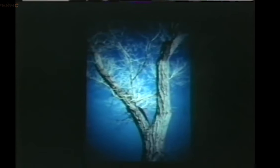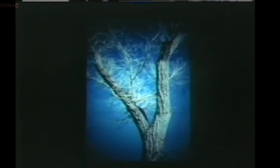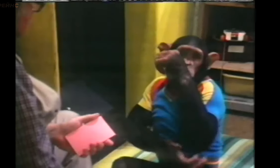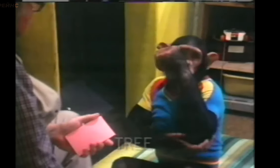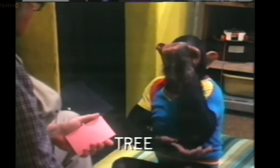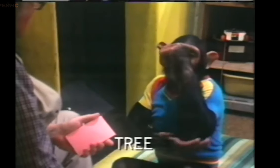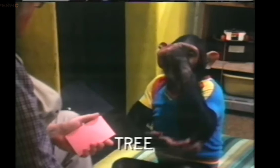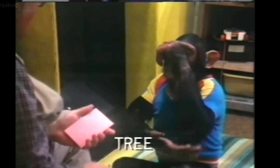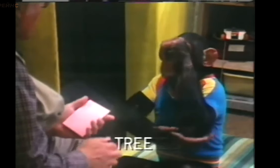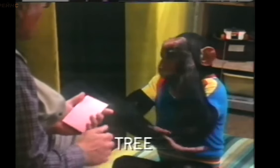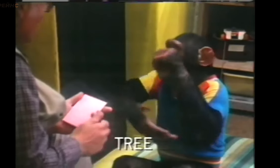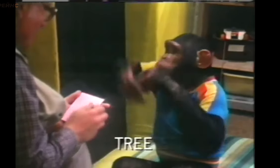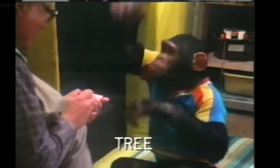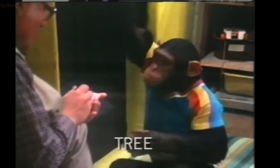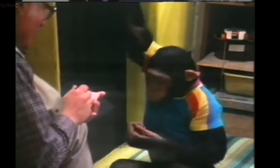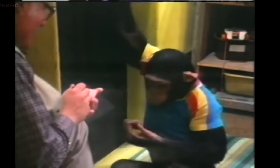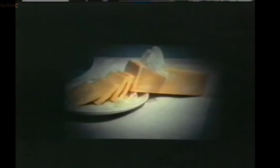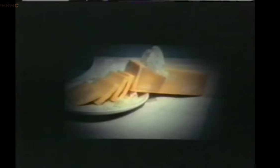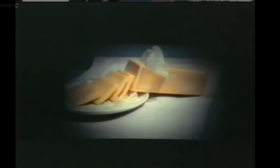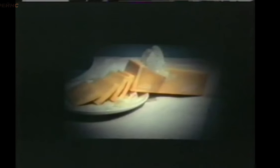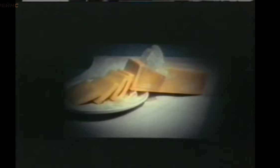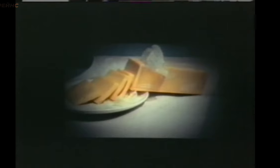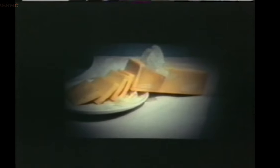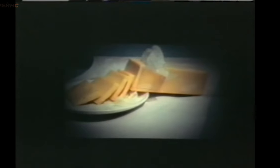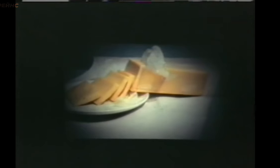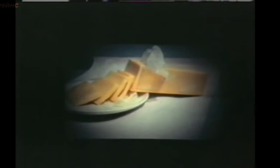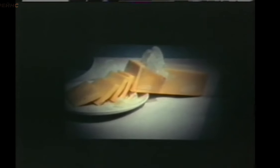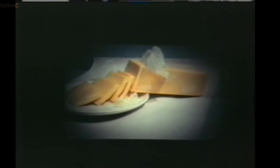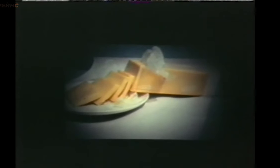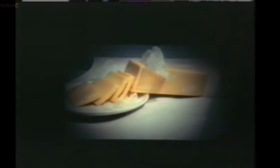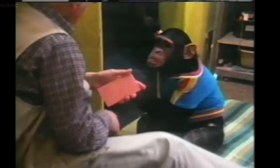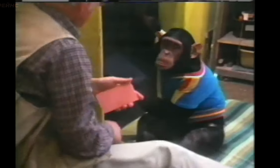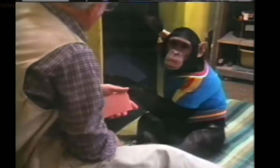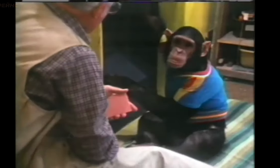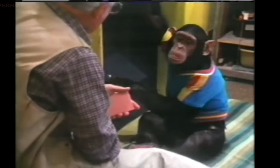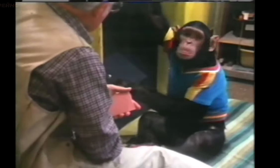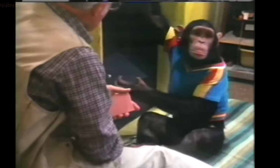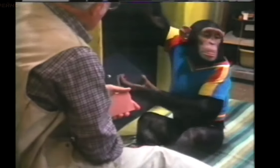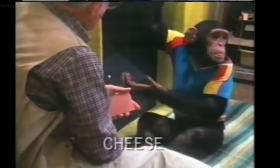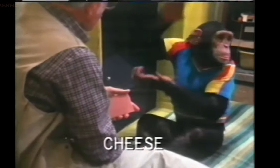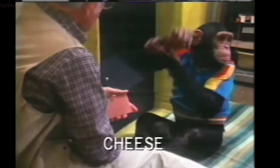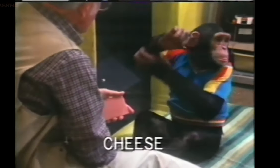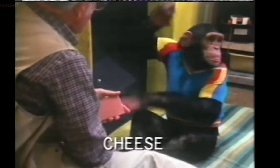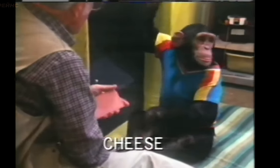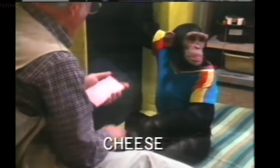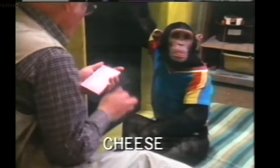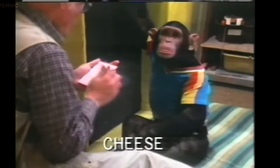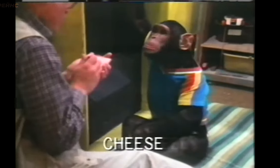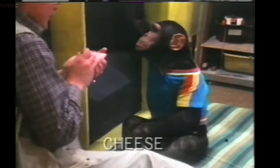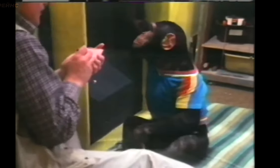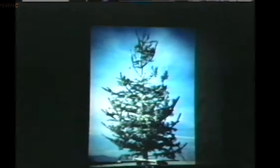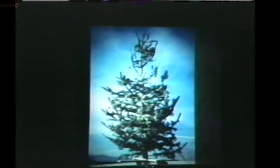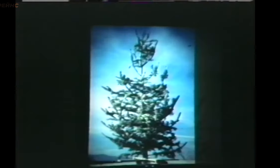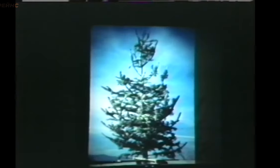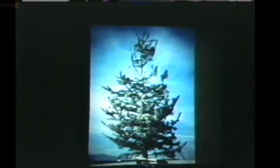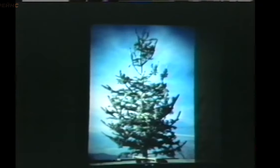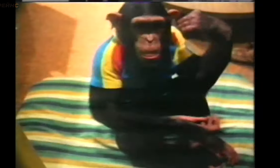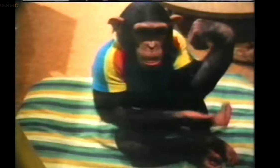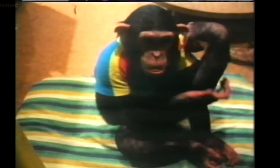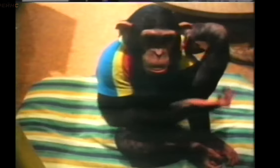rewards hindered learning and distracted Washoe. As a result, they eliminated the elements of operant conditioning, such as punishment and reward.